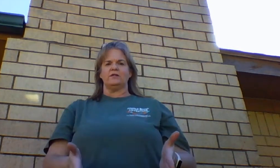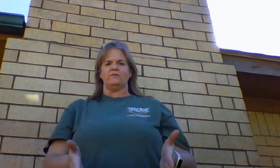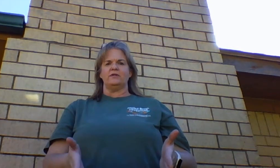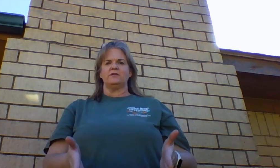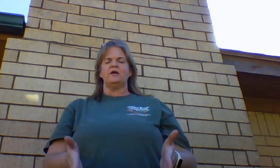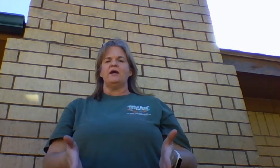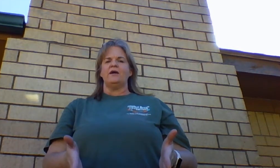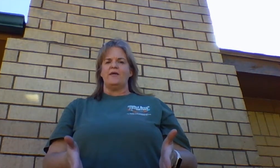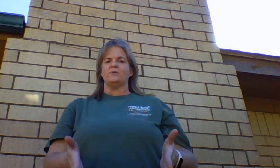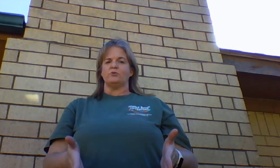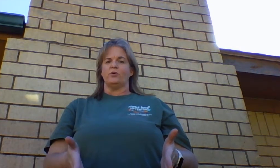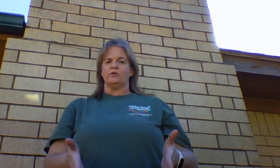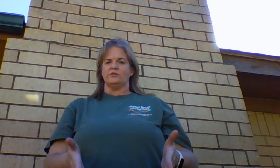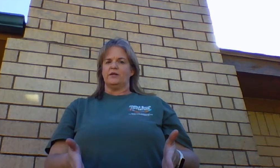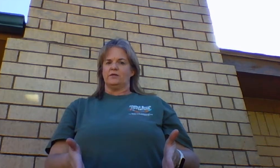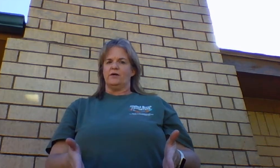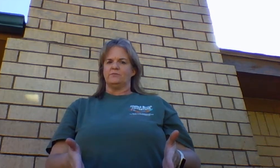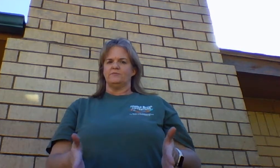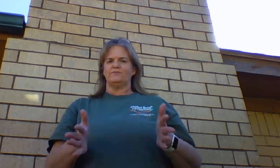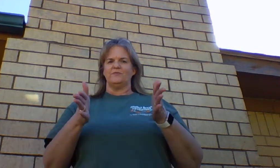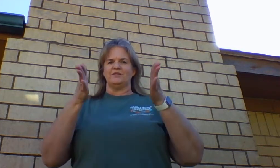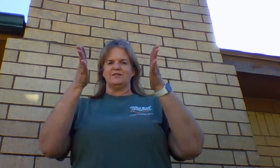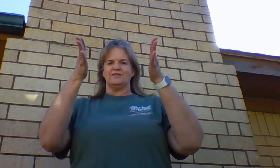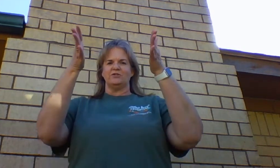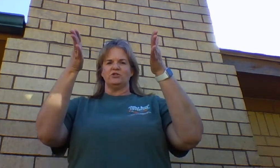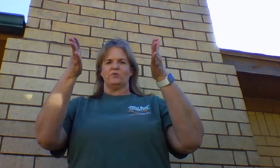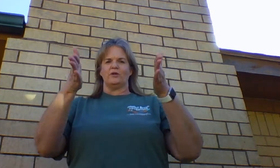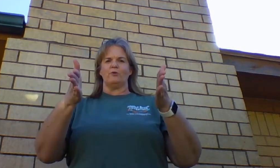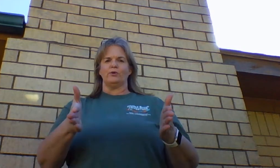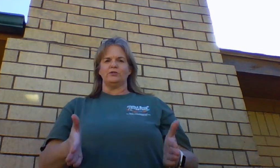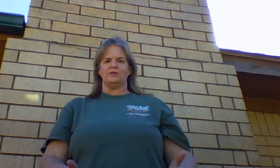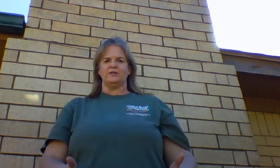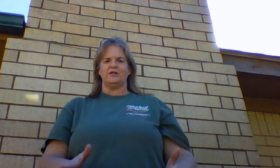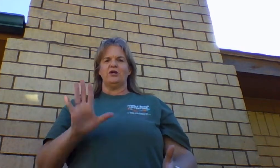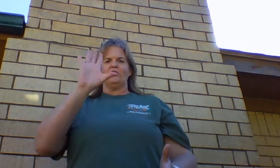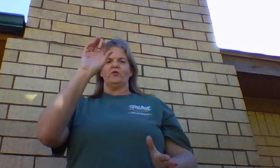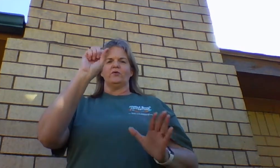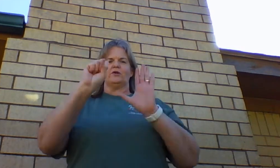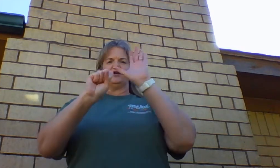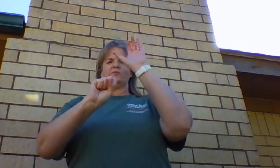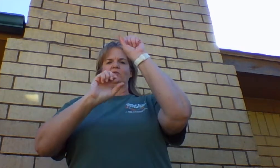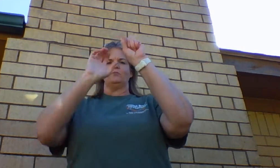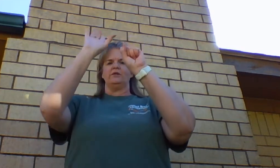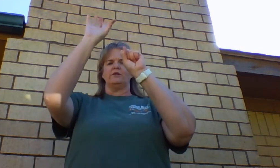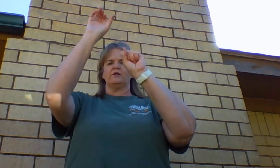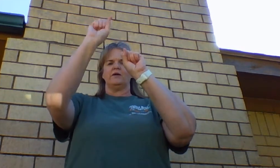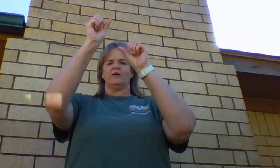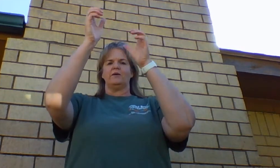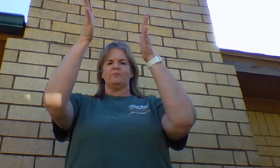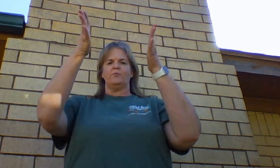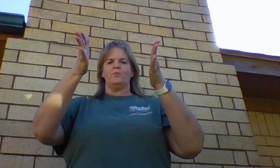it, and that means a person that climbs. This is showing a person. So a climber would be climb,